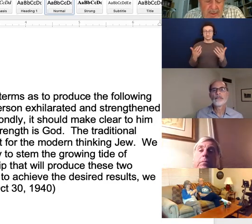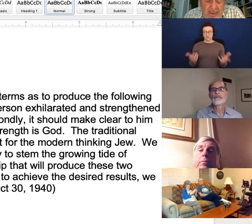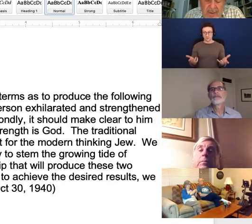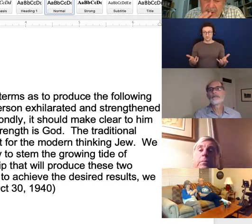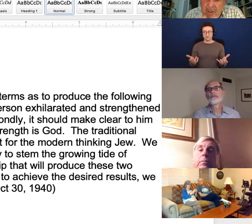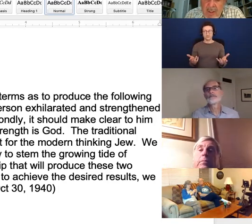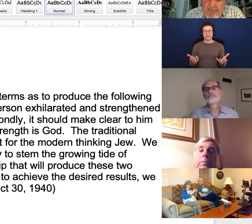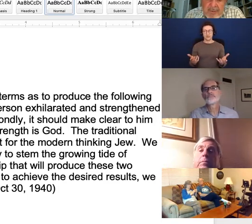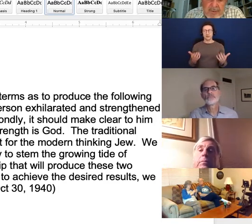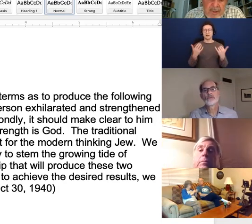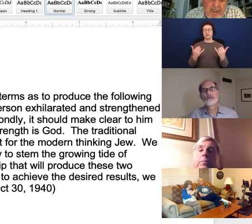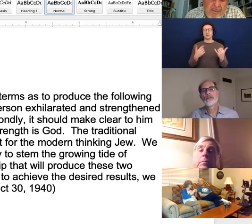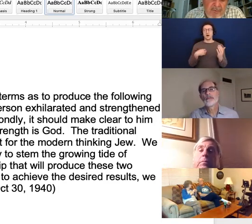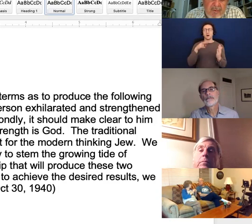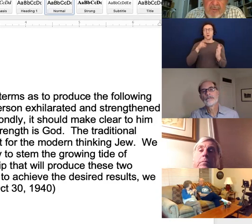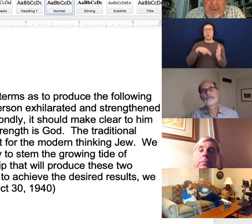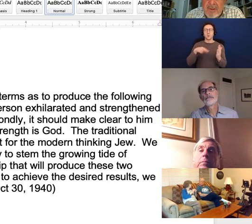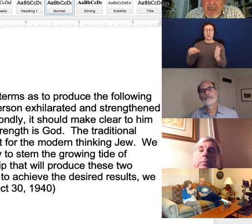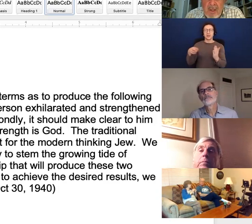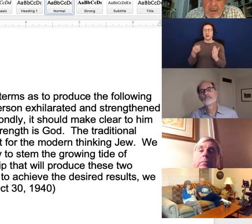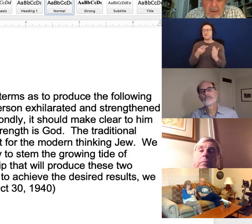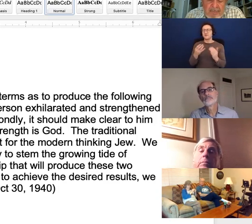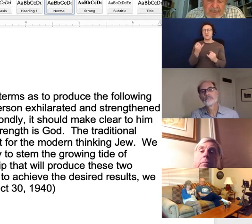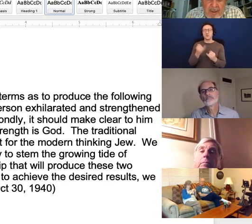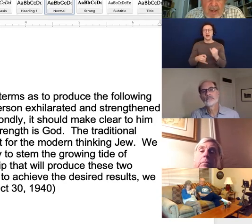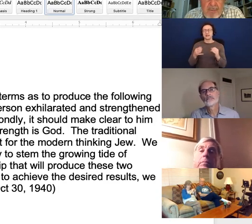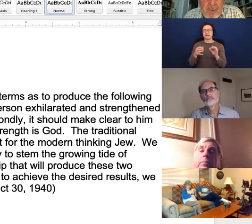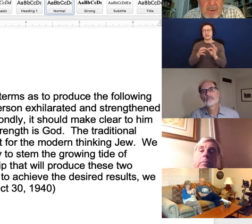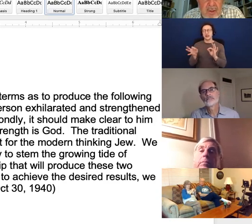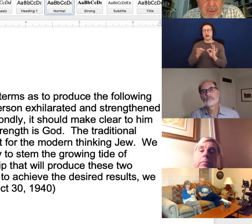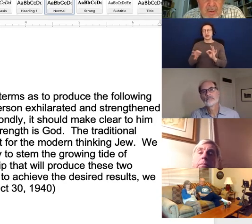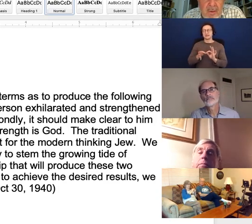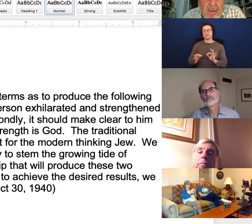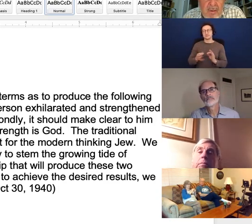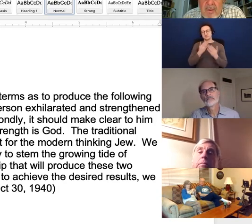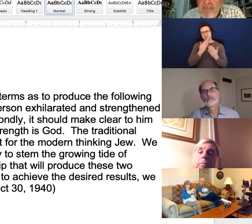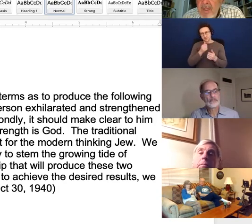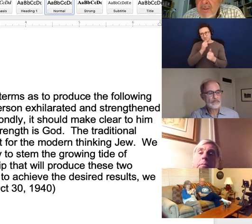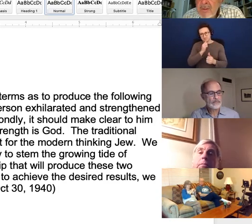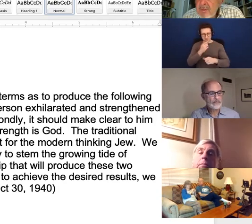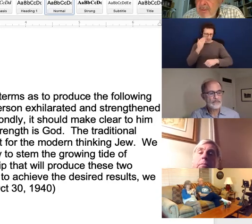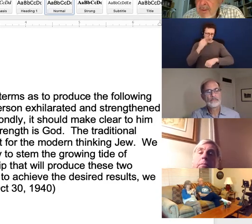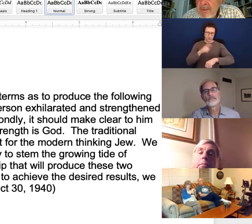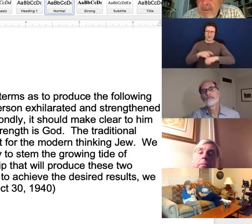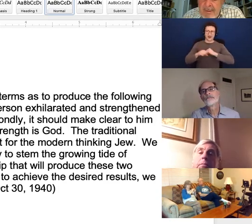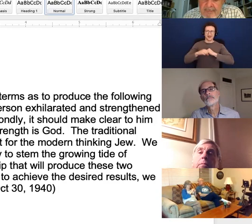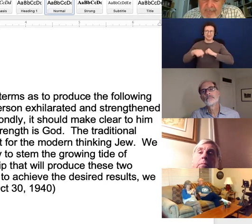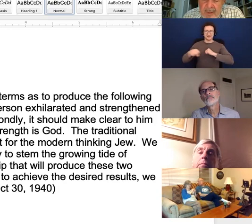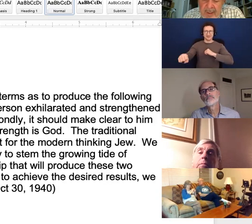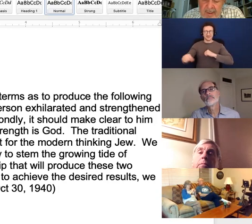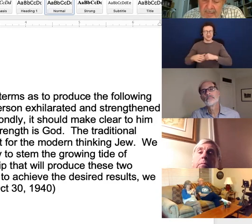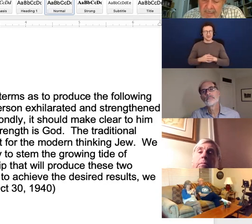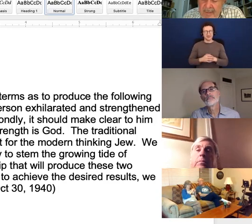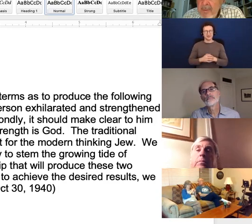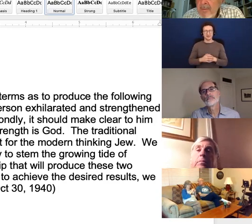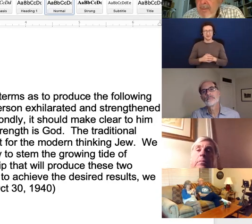I want to read you just a couple of lines before I finish. I appreciate your patience with me, but